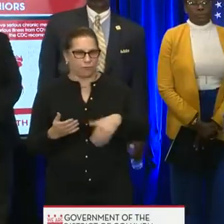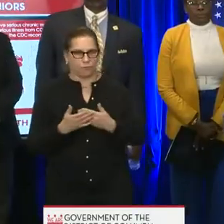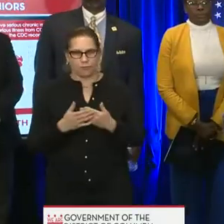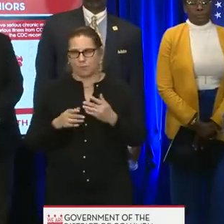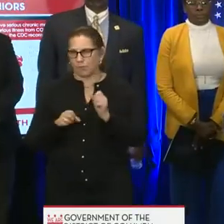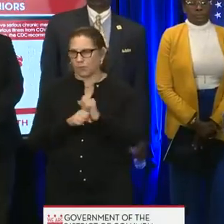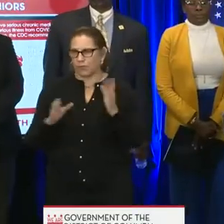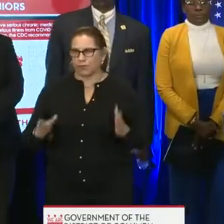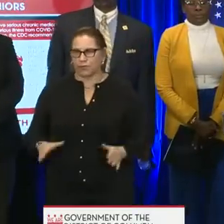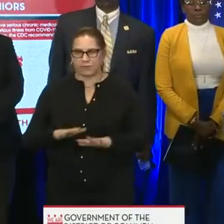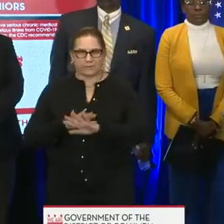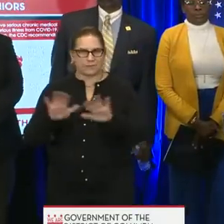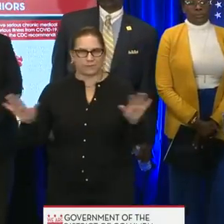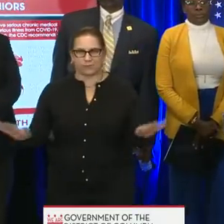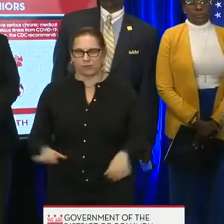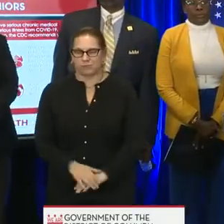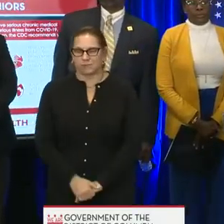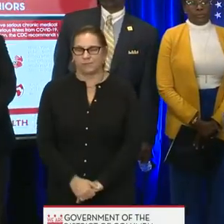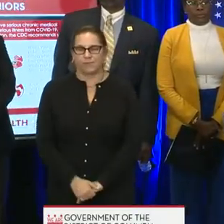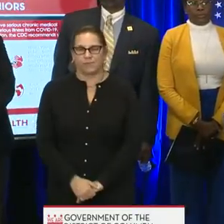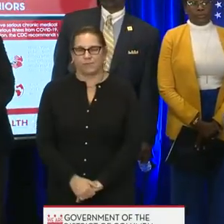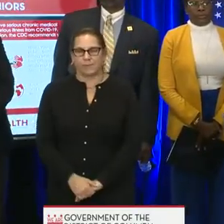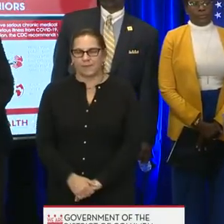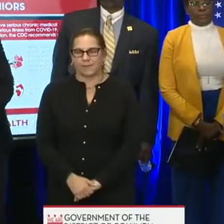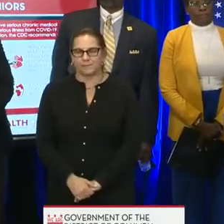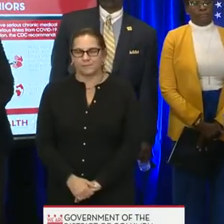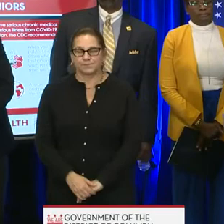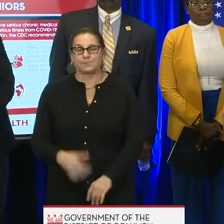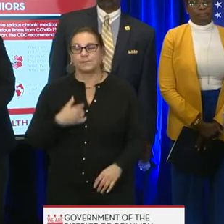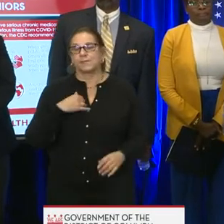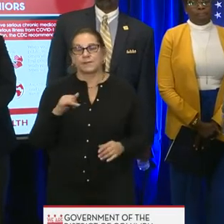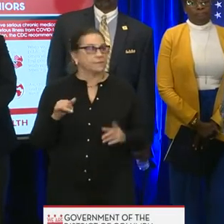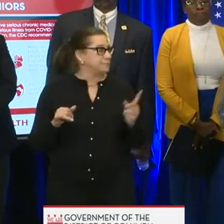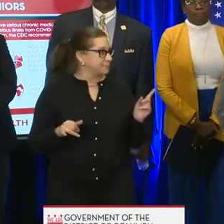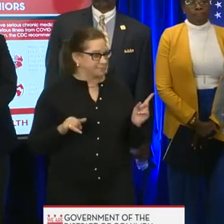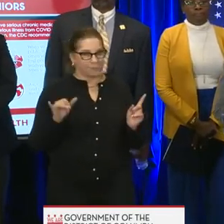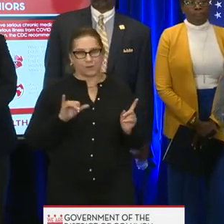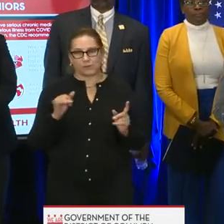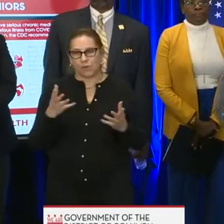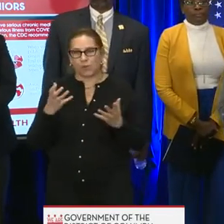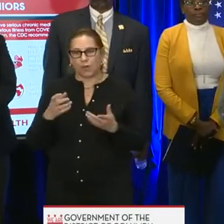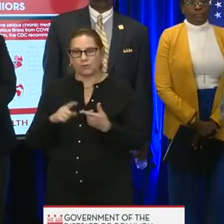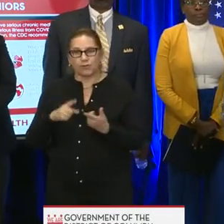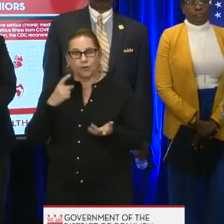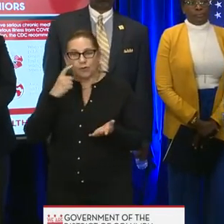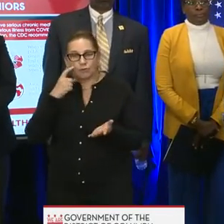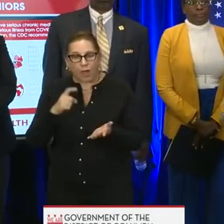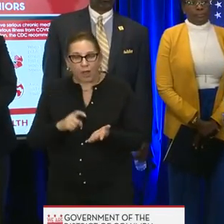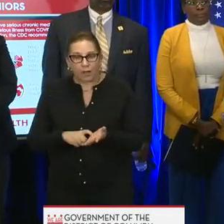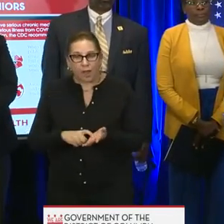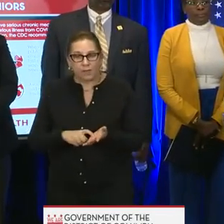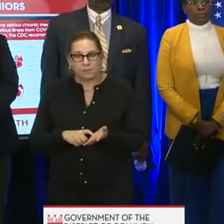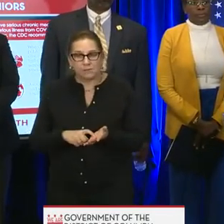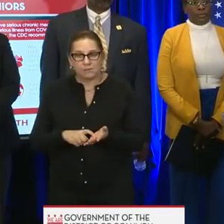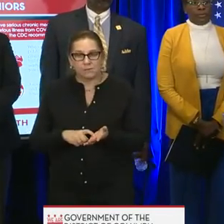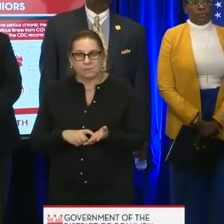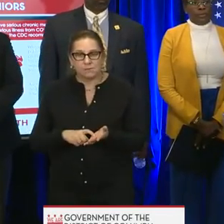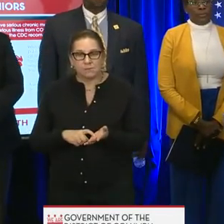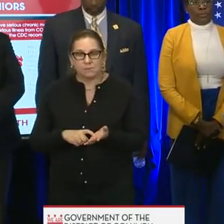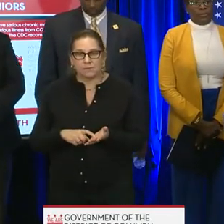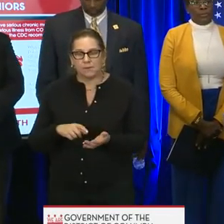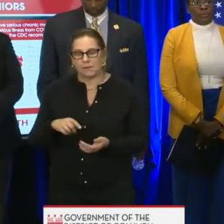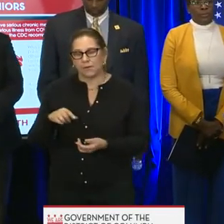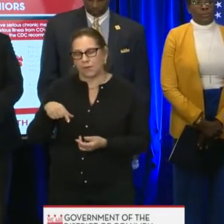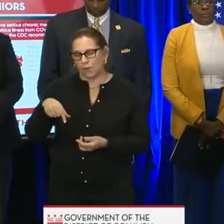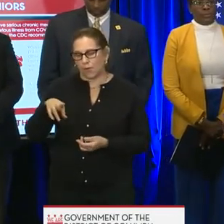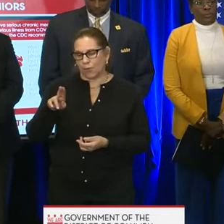I also want to acknowledge Dr. LaQuandra Nesbitt, also Dr. Chris Rodriguez, who is the director of